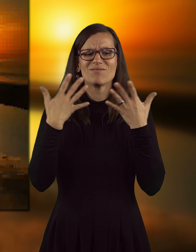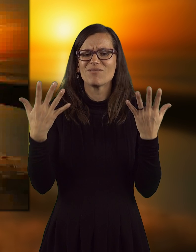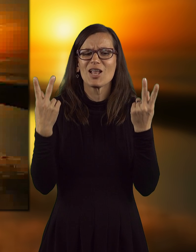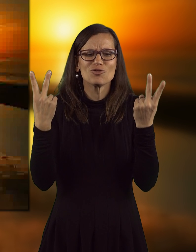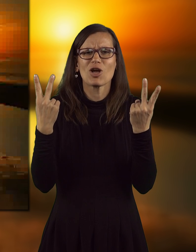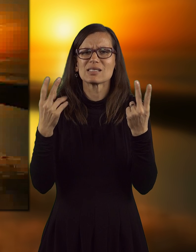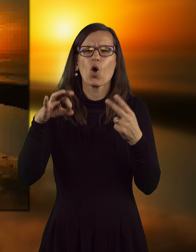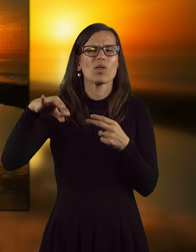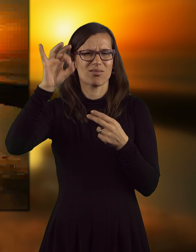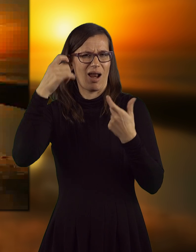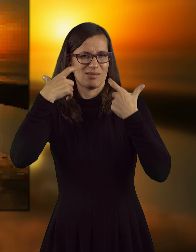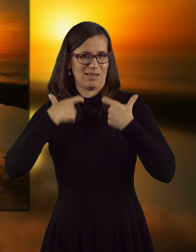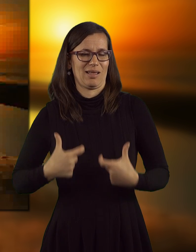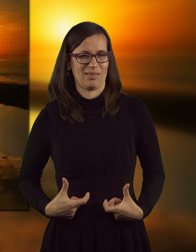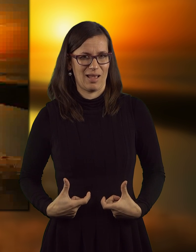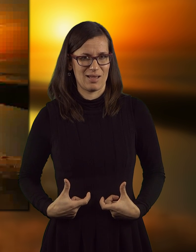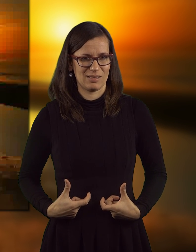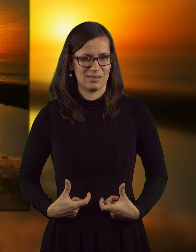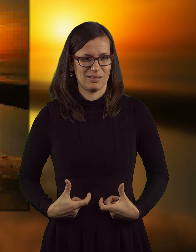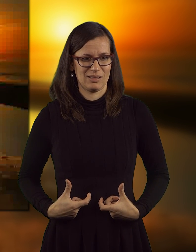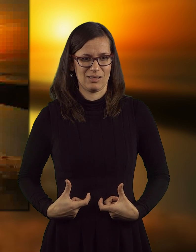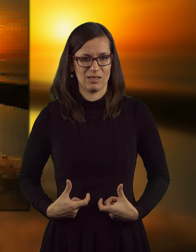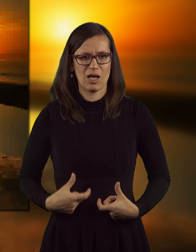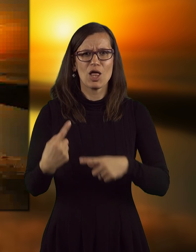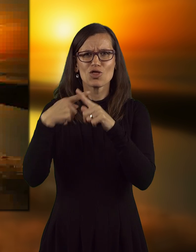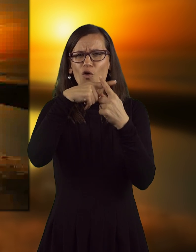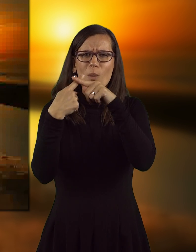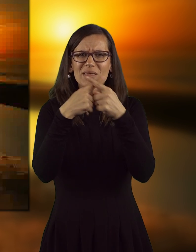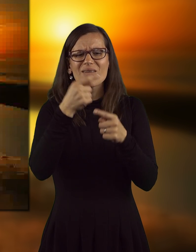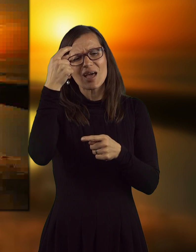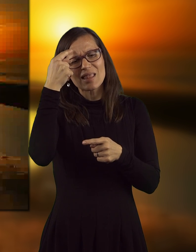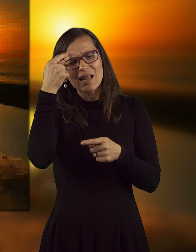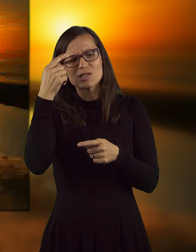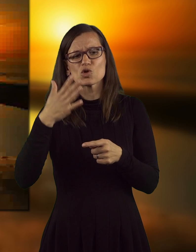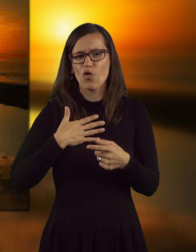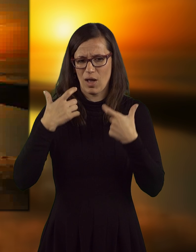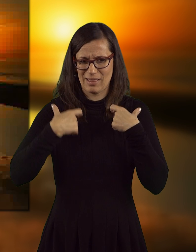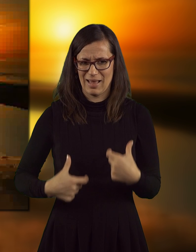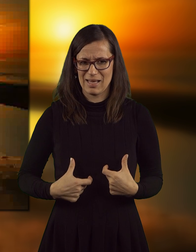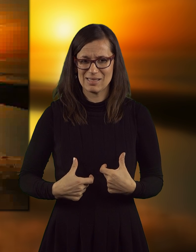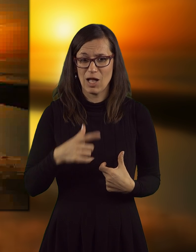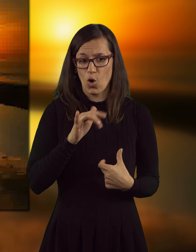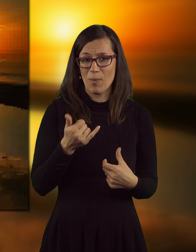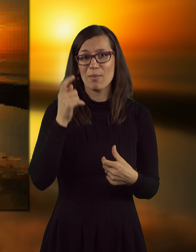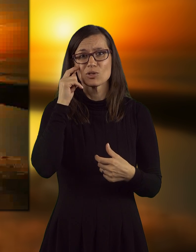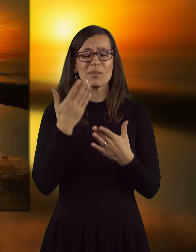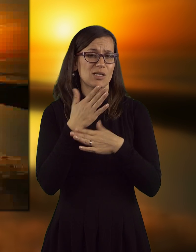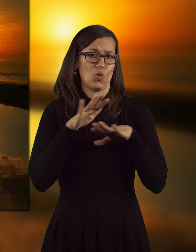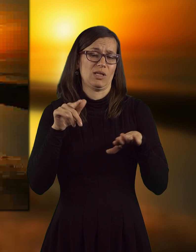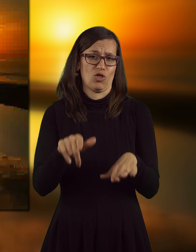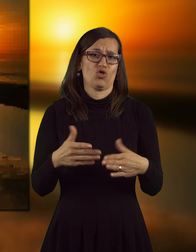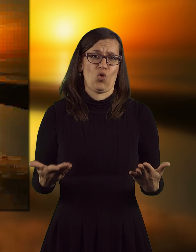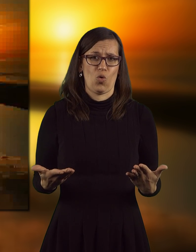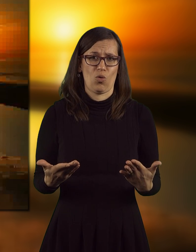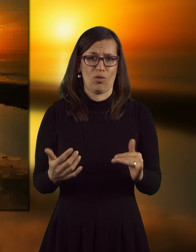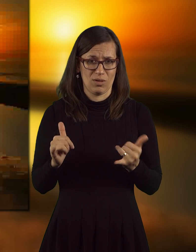these magnificent adult bodies questioning the intelligence of your body when it figured all that